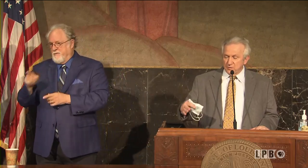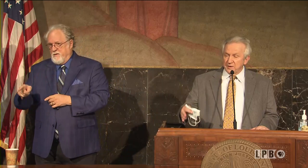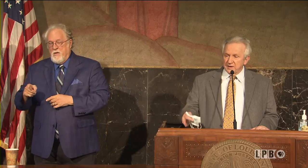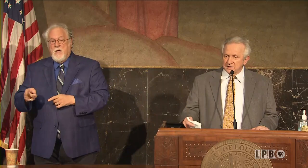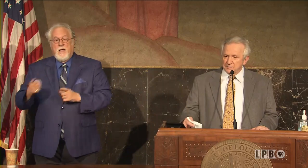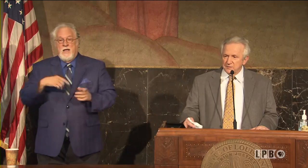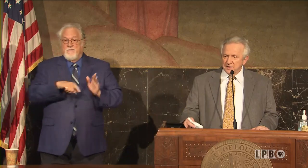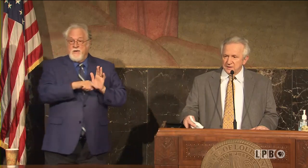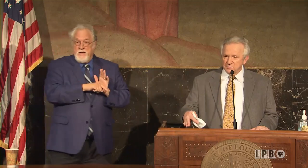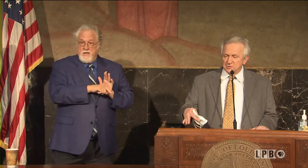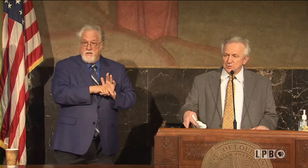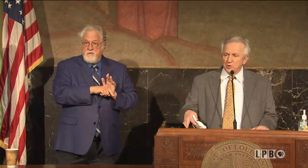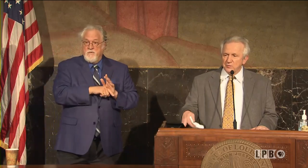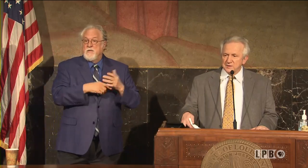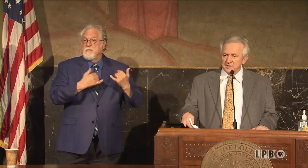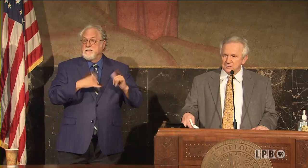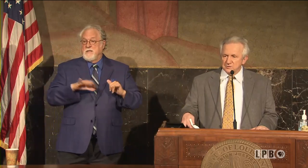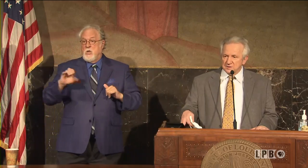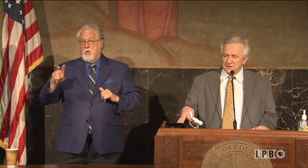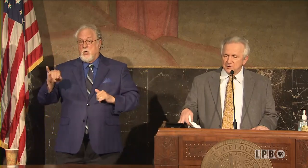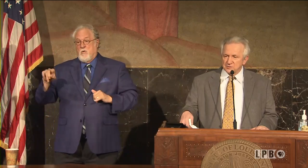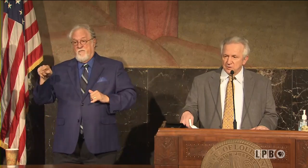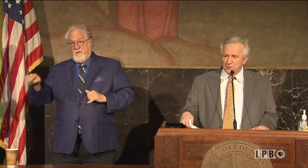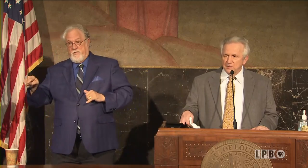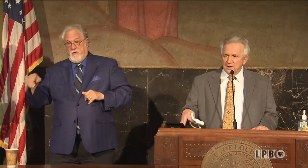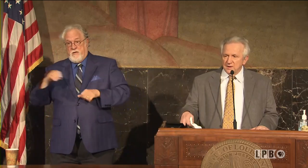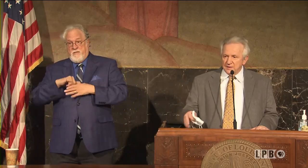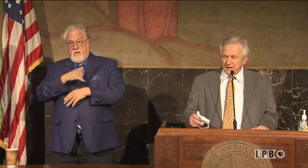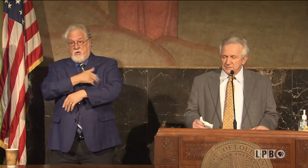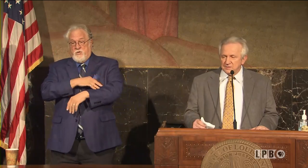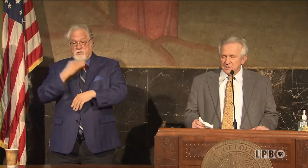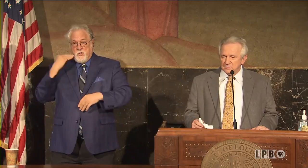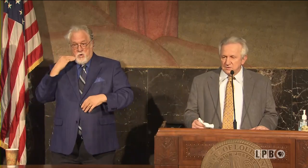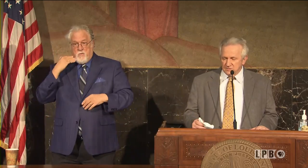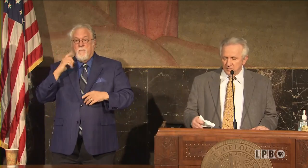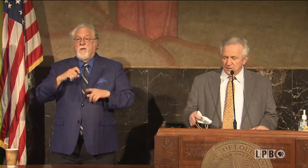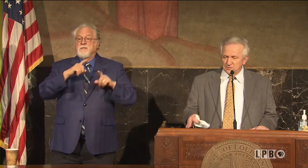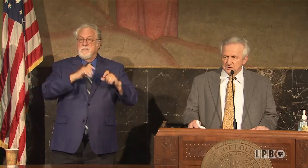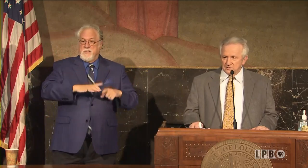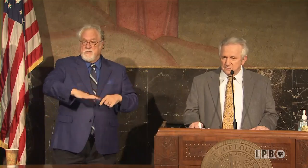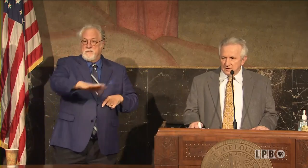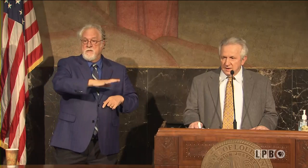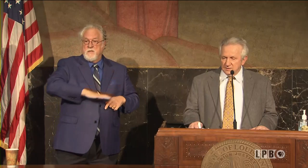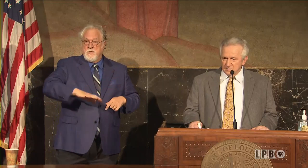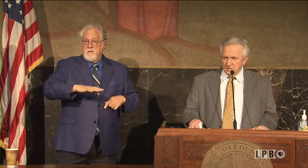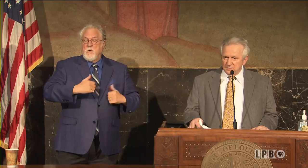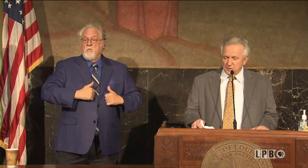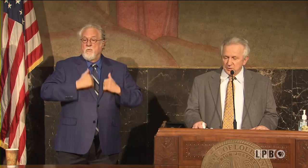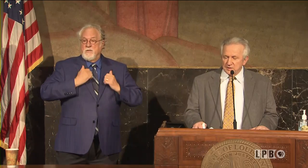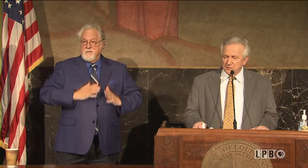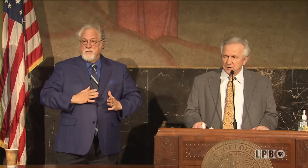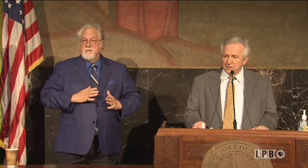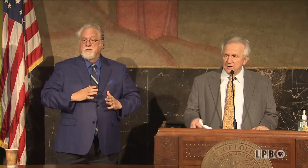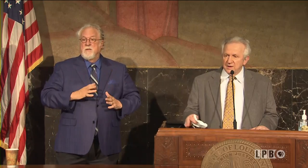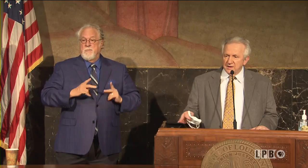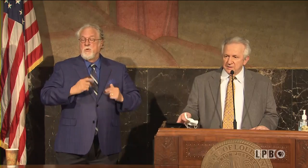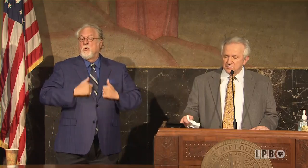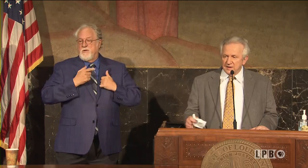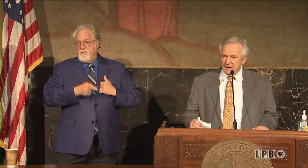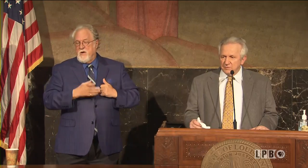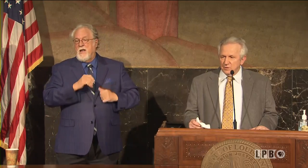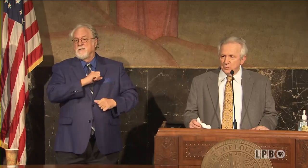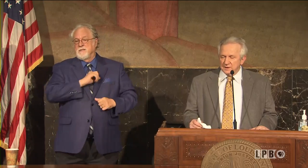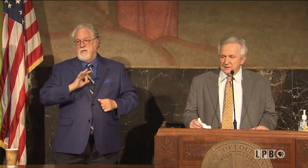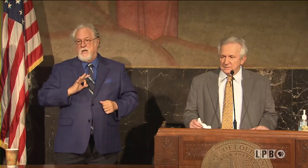But if you're negative and there's still COVID cases in the nursing home, they have to test their residents, people who live there, and